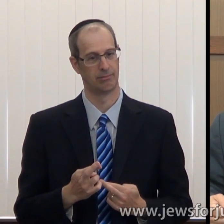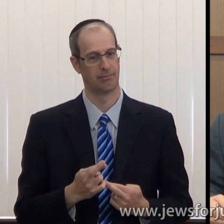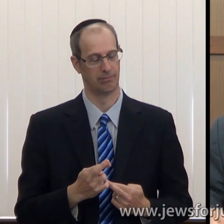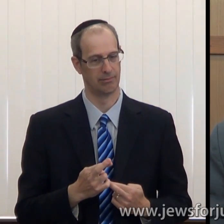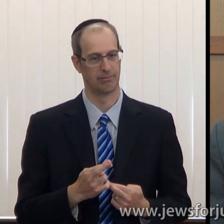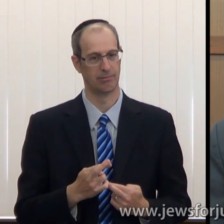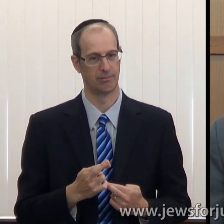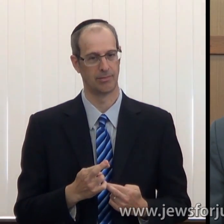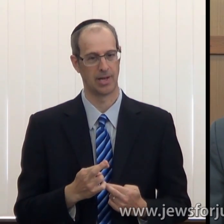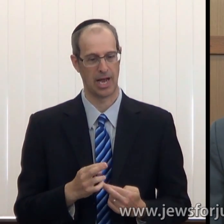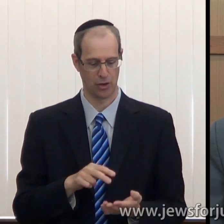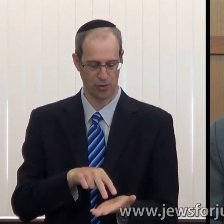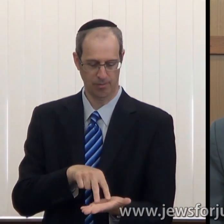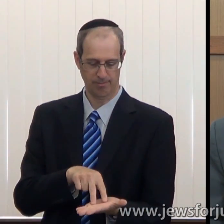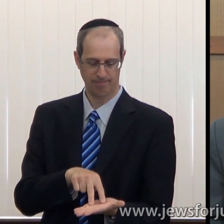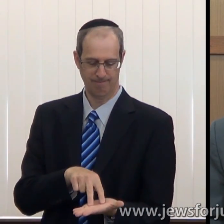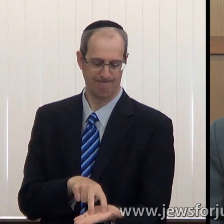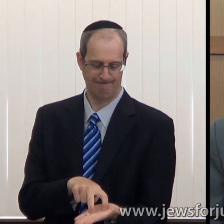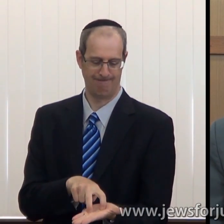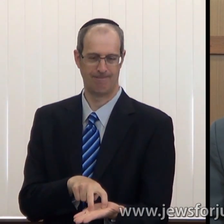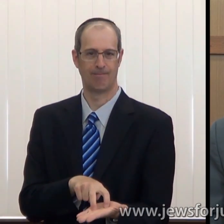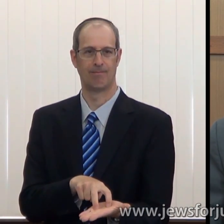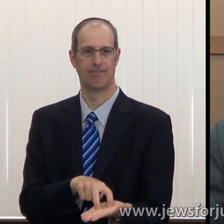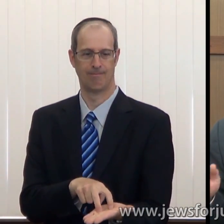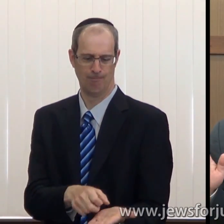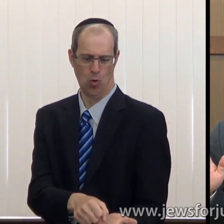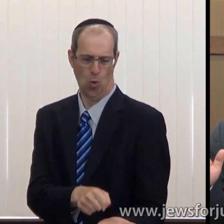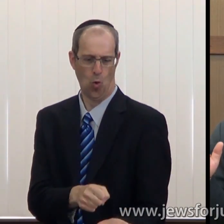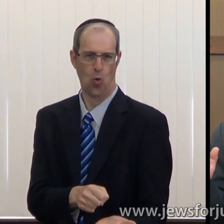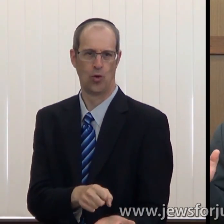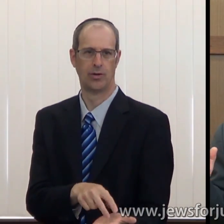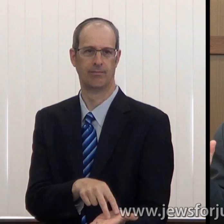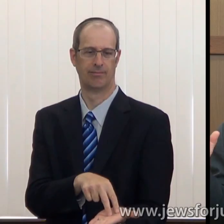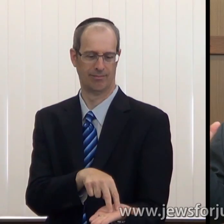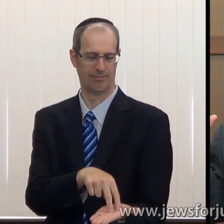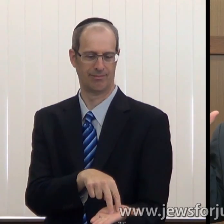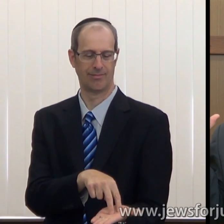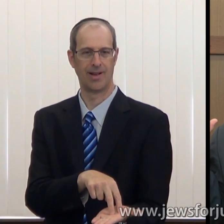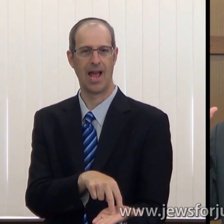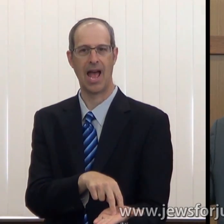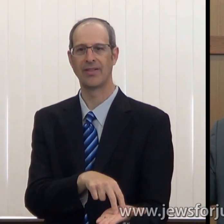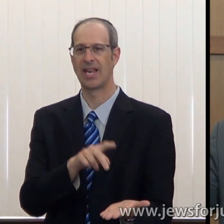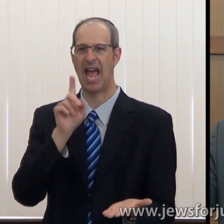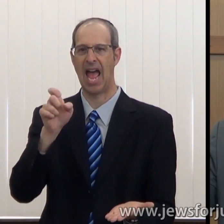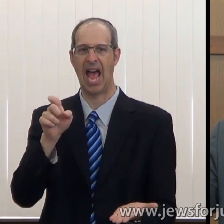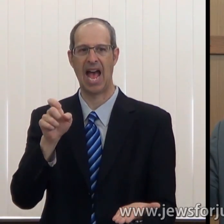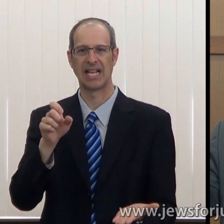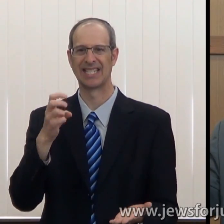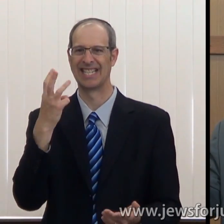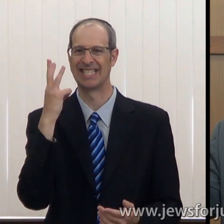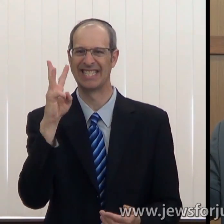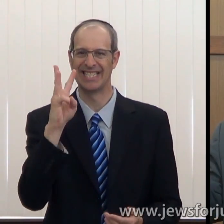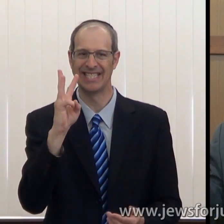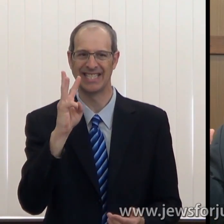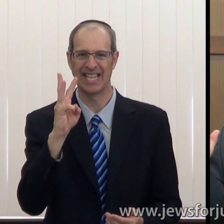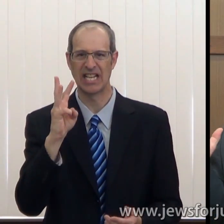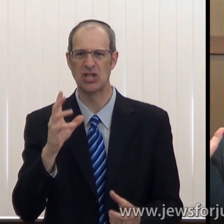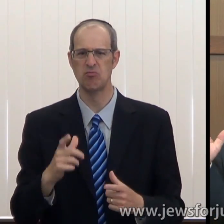and you root yourself in the ground. And then he asked the six biggest students in the